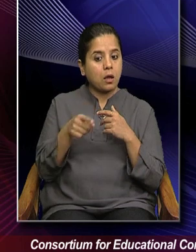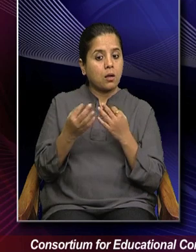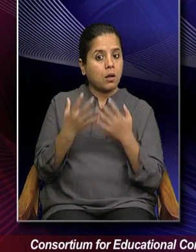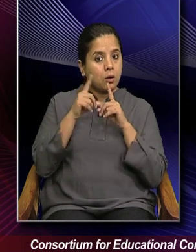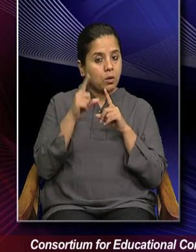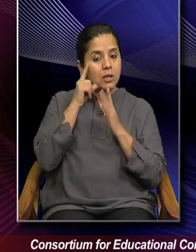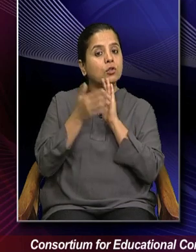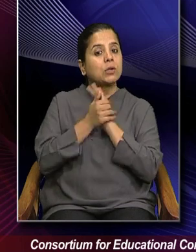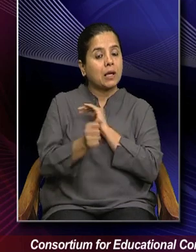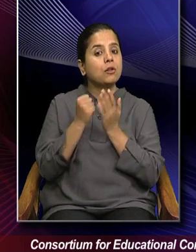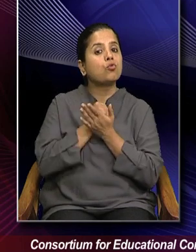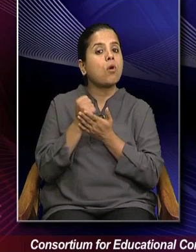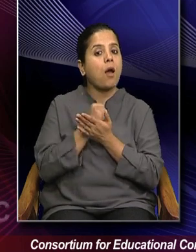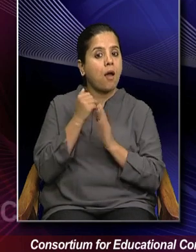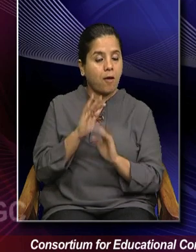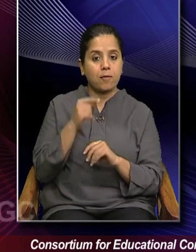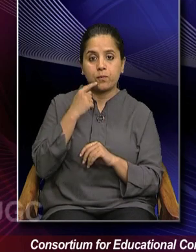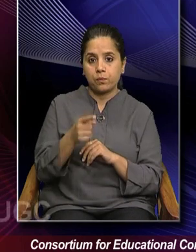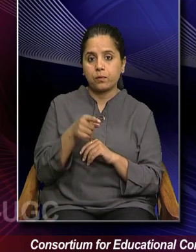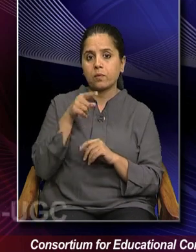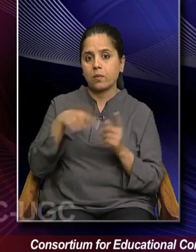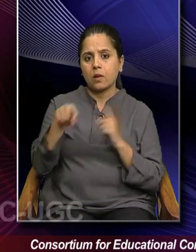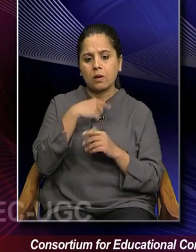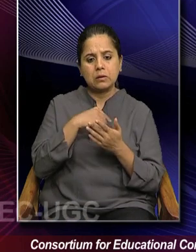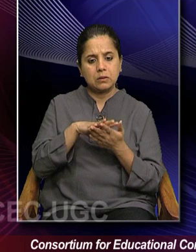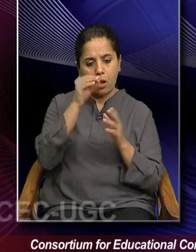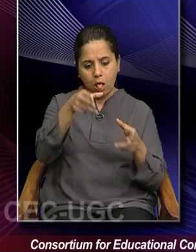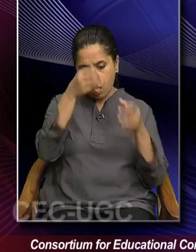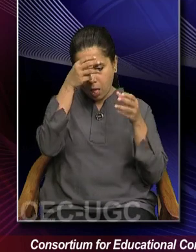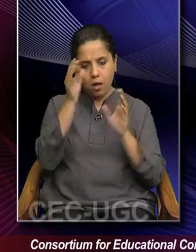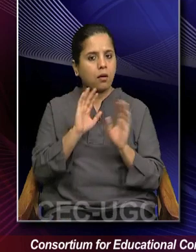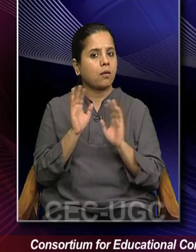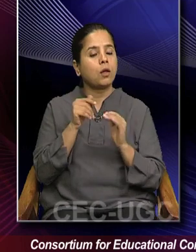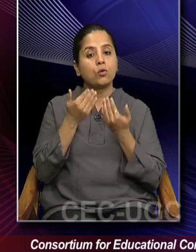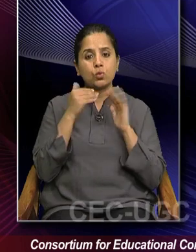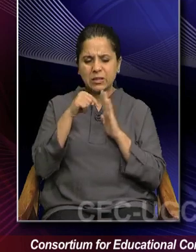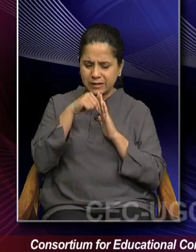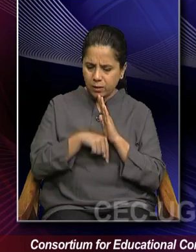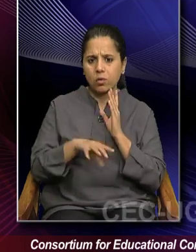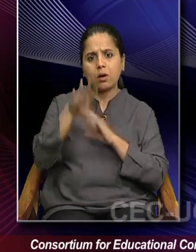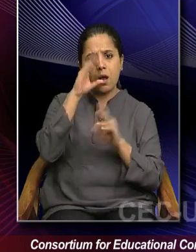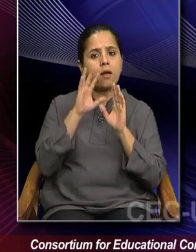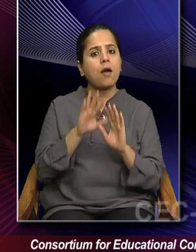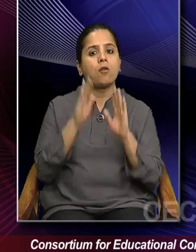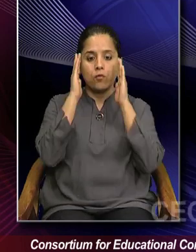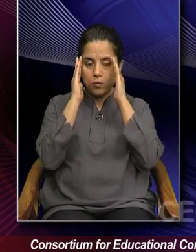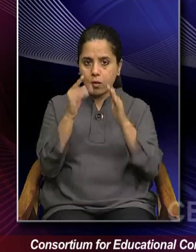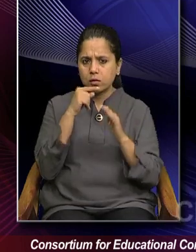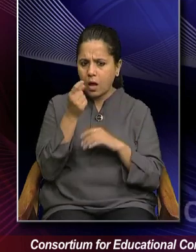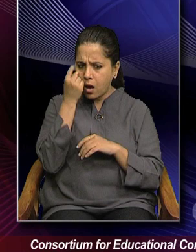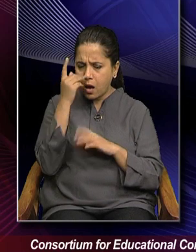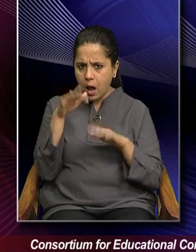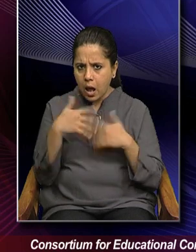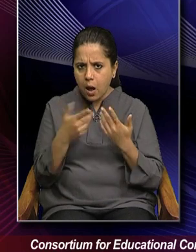the skills rather than the rote learning. Students learn deeply by focusing on understanding